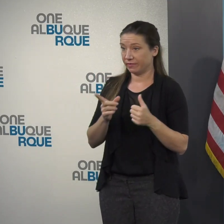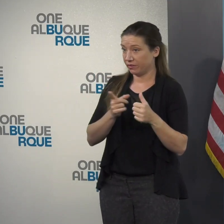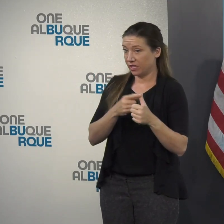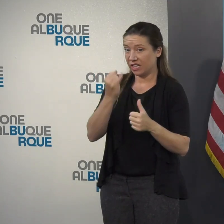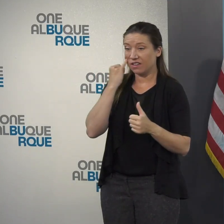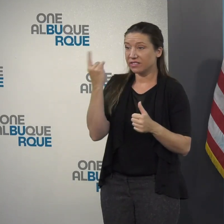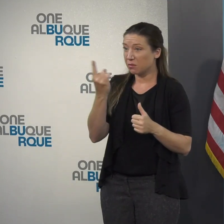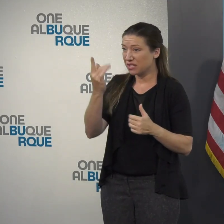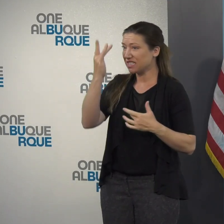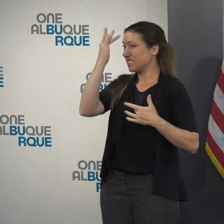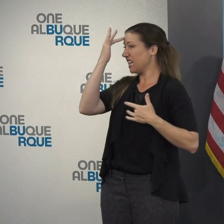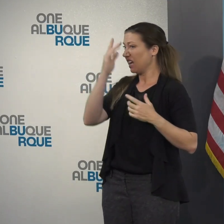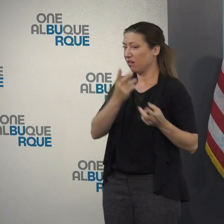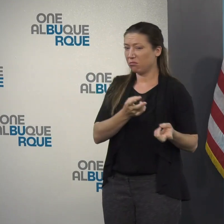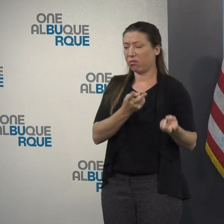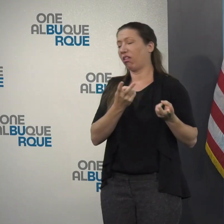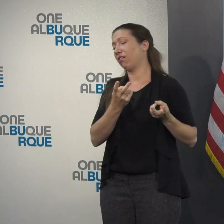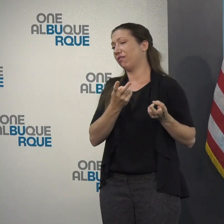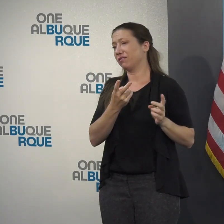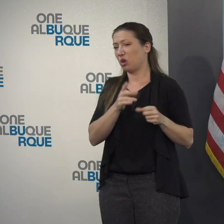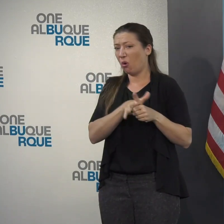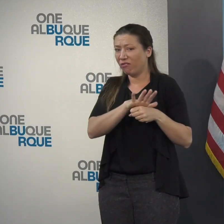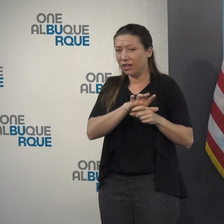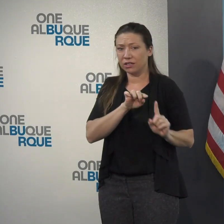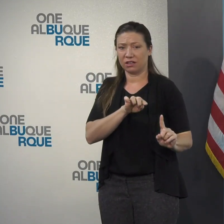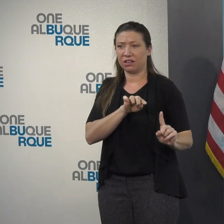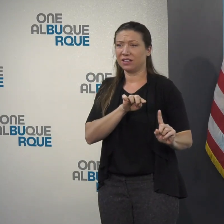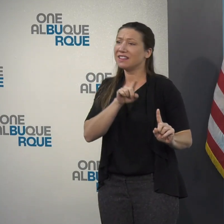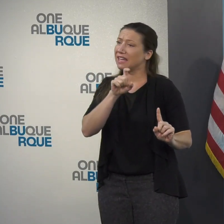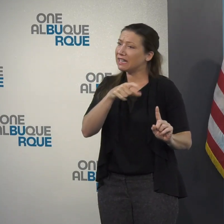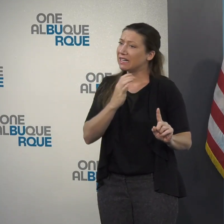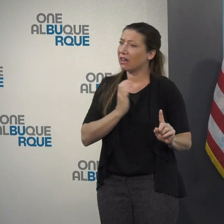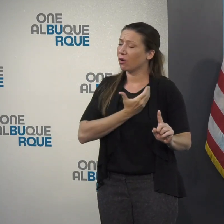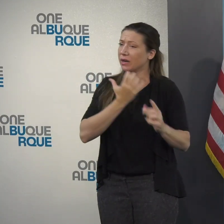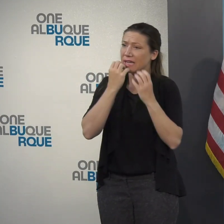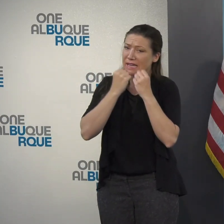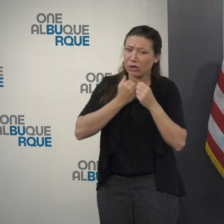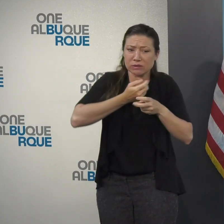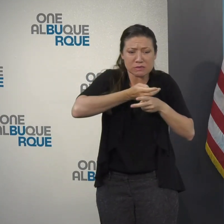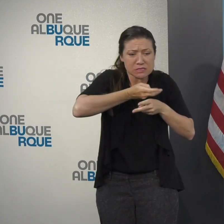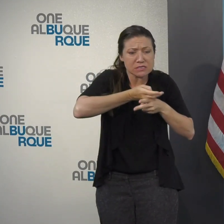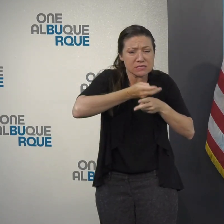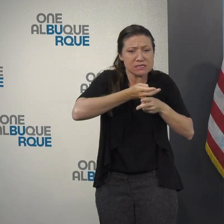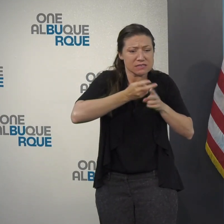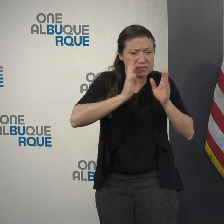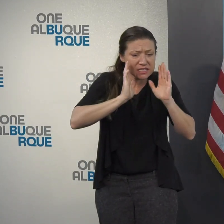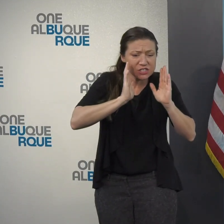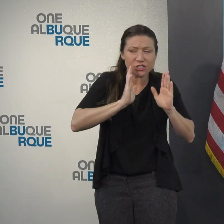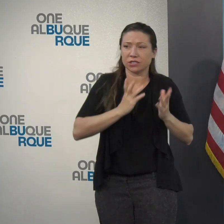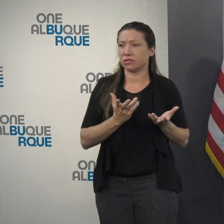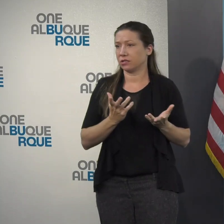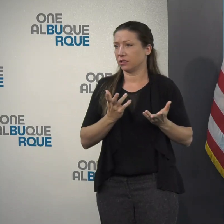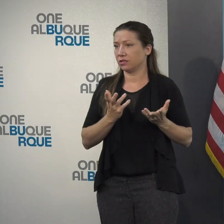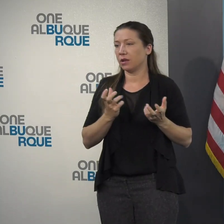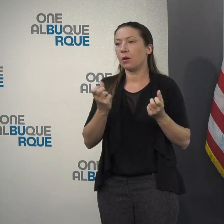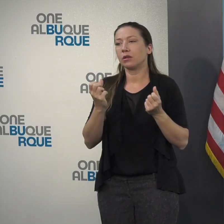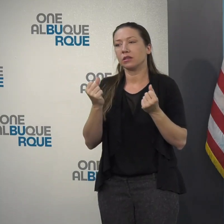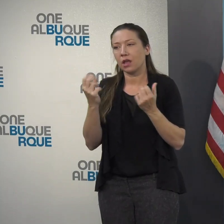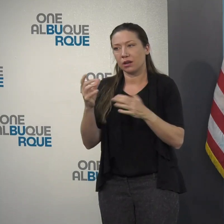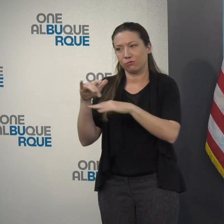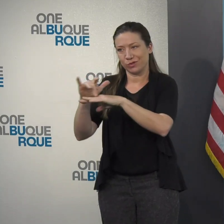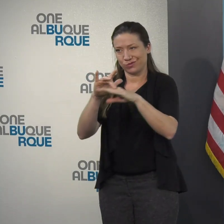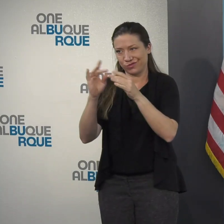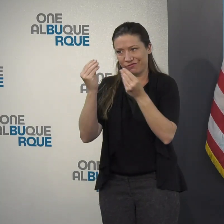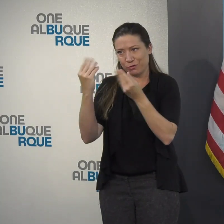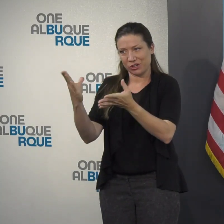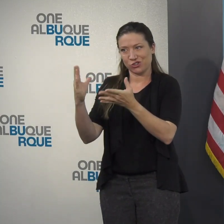are people who need care and attention. And so in whatever way is possible, and there's lots of stuff online about how to do this, especially for